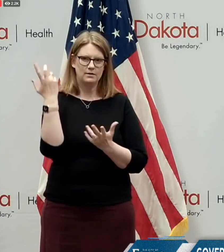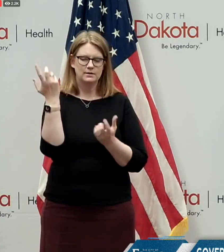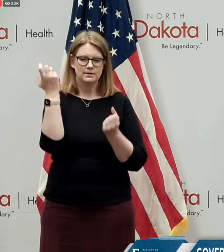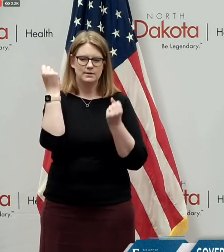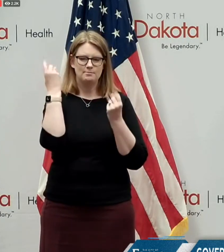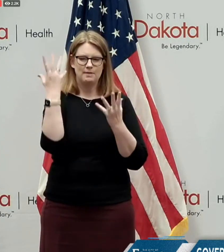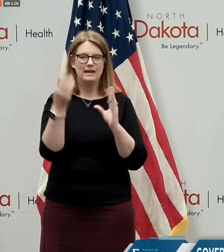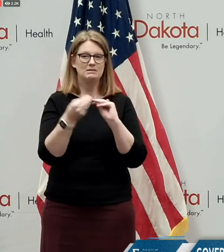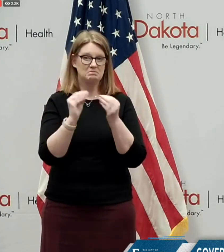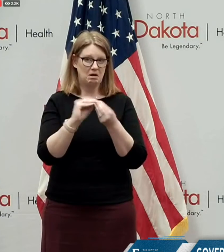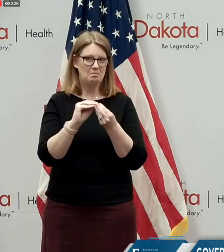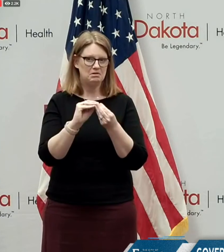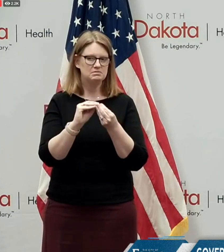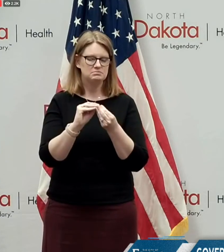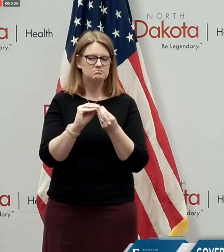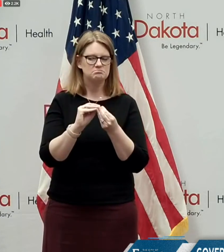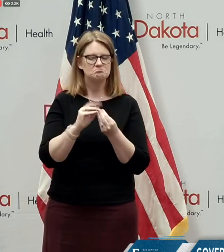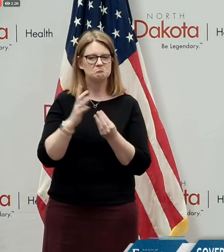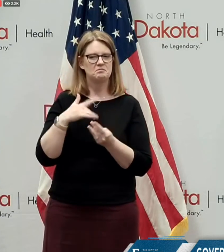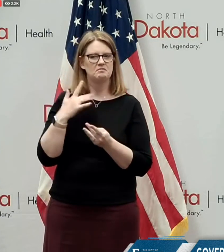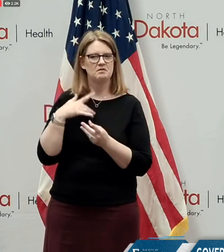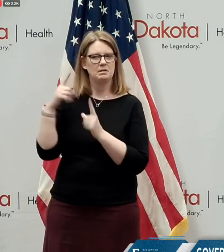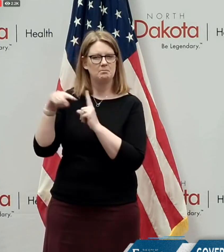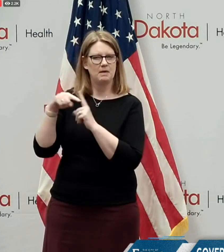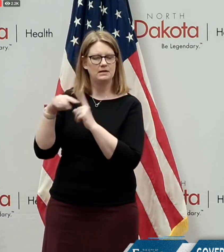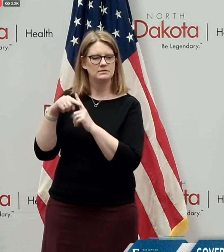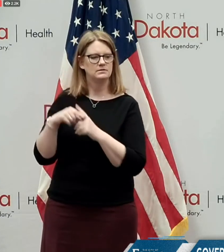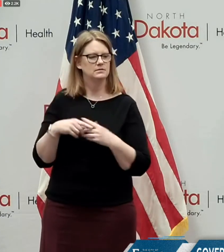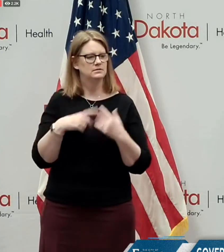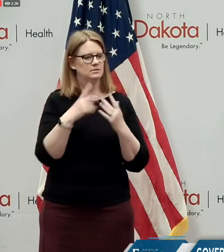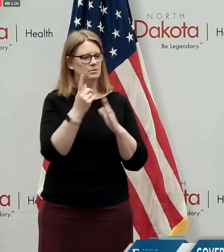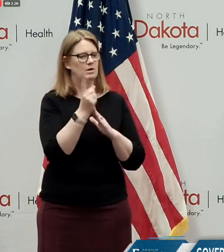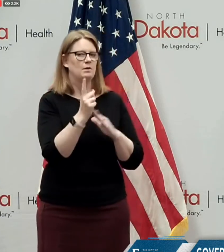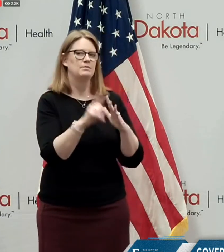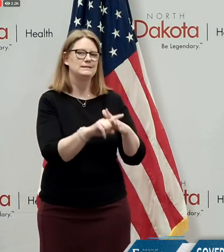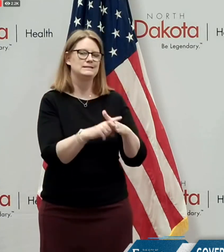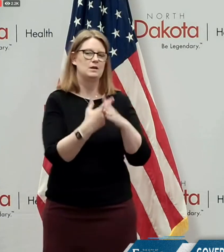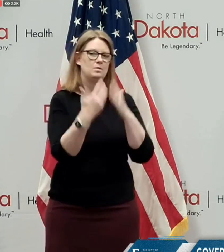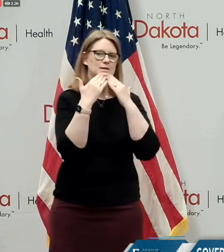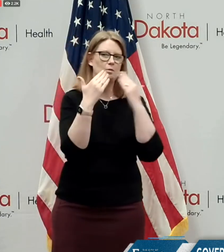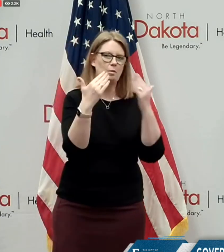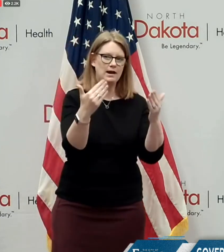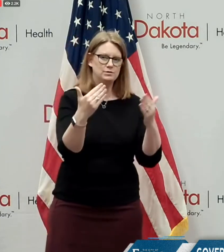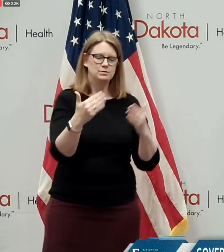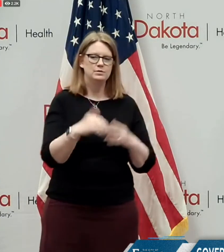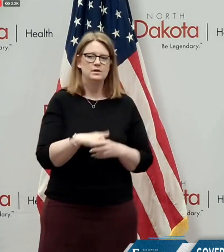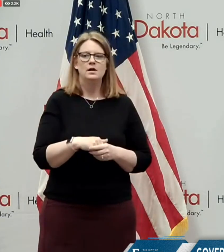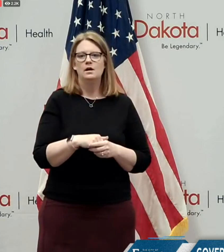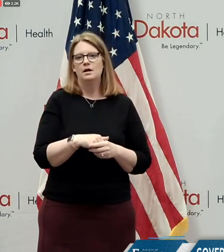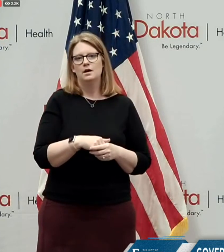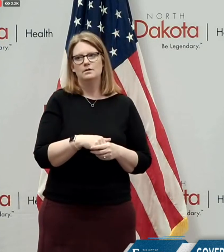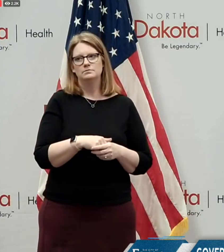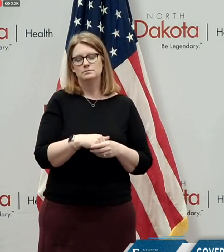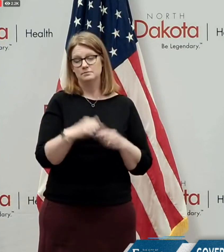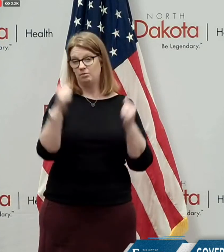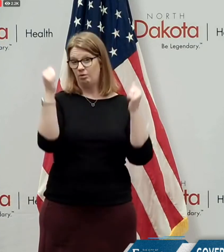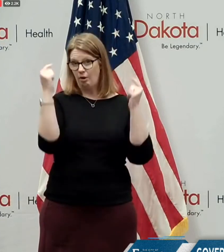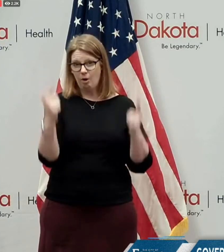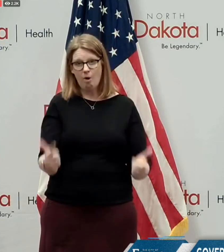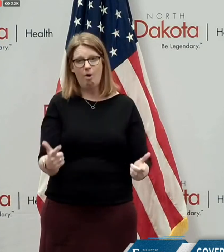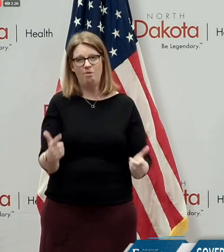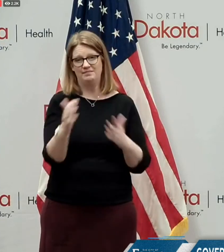numbers pointing in the right direction, so I want to start off with some gratitude right away to all the leaders around the